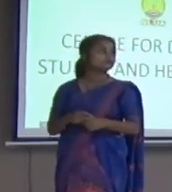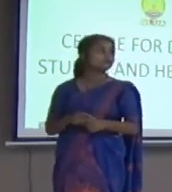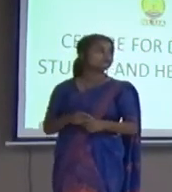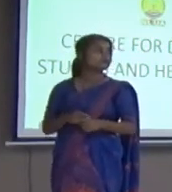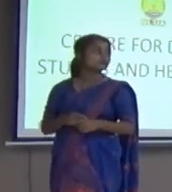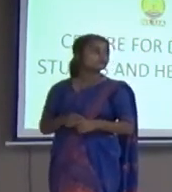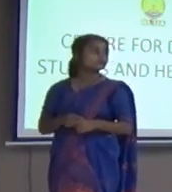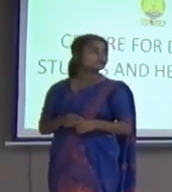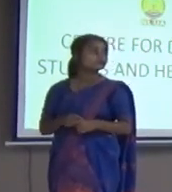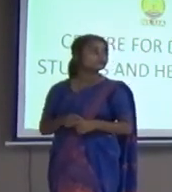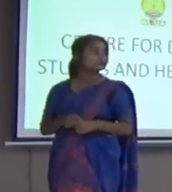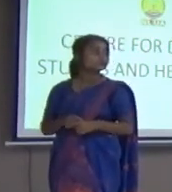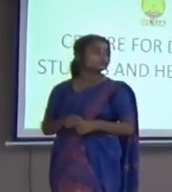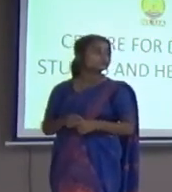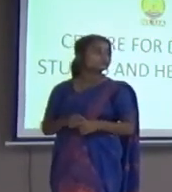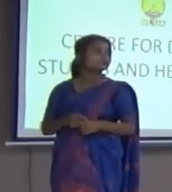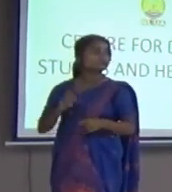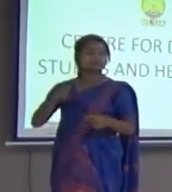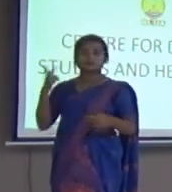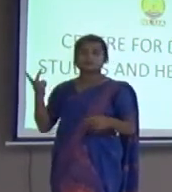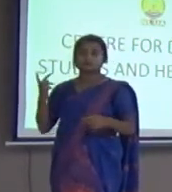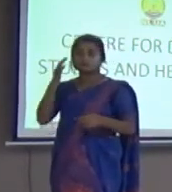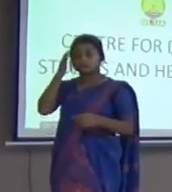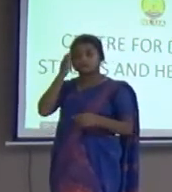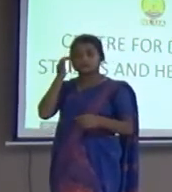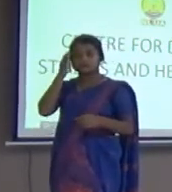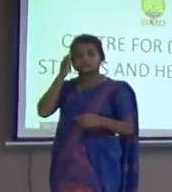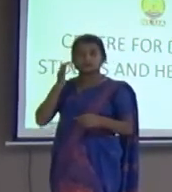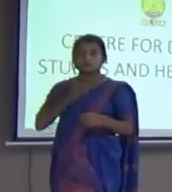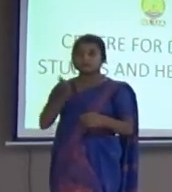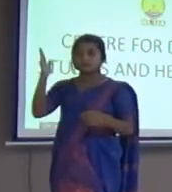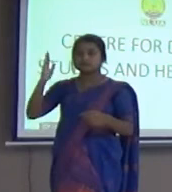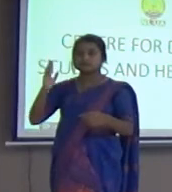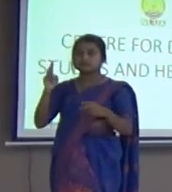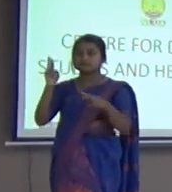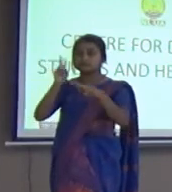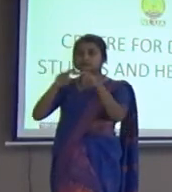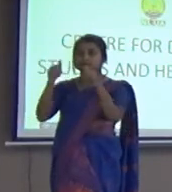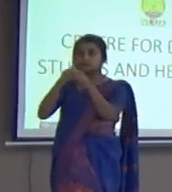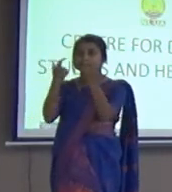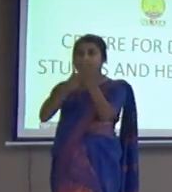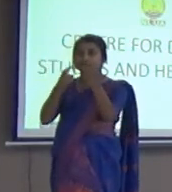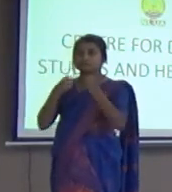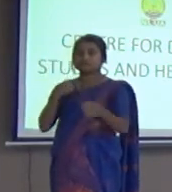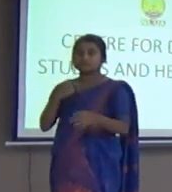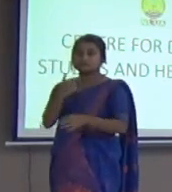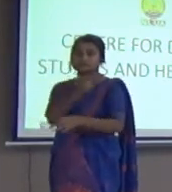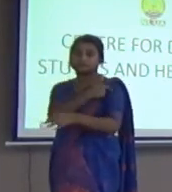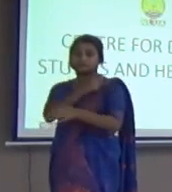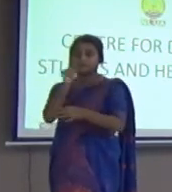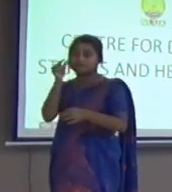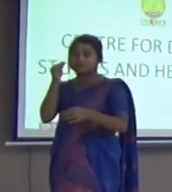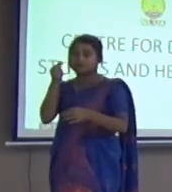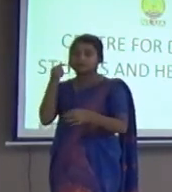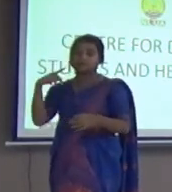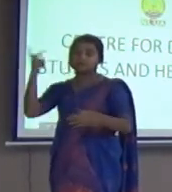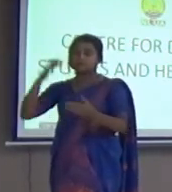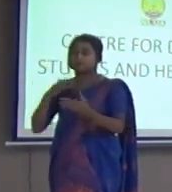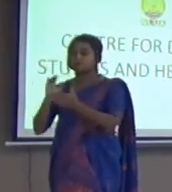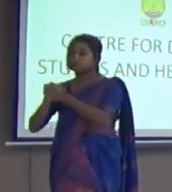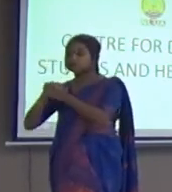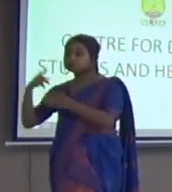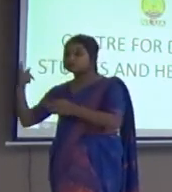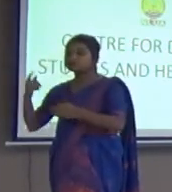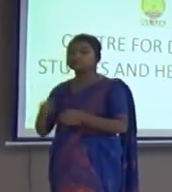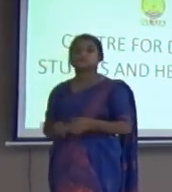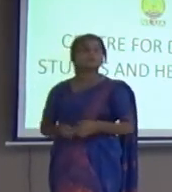with you. Just a fortnight back, I had gone to the pharmacist to get a medicine for my friend who was seriously ill. And